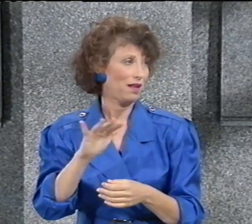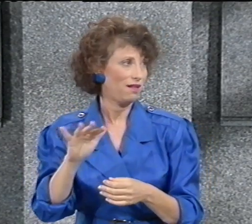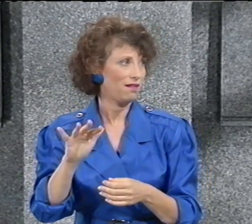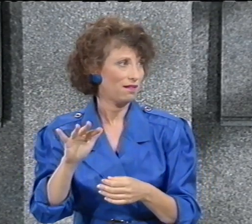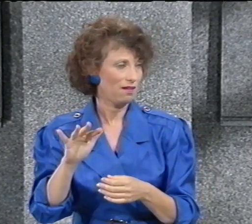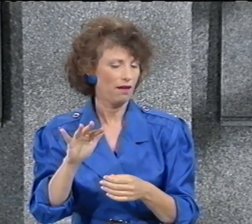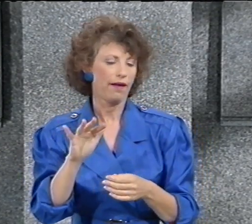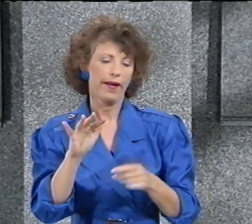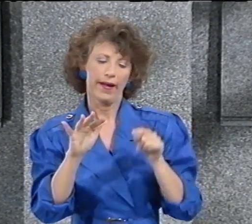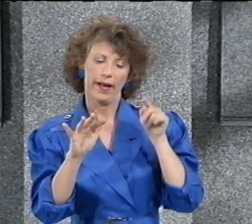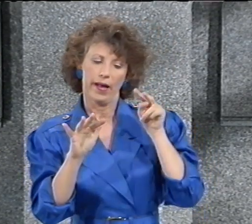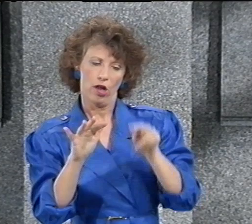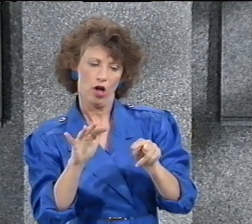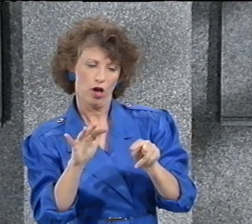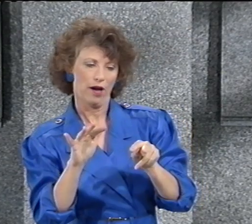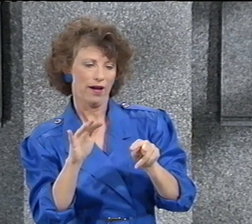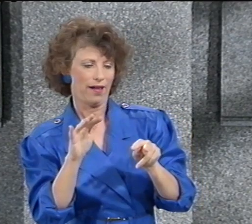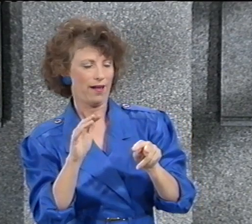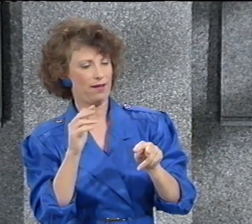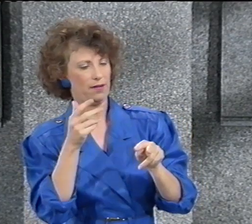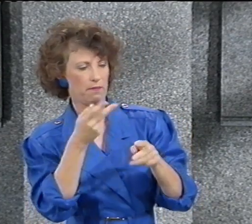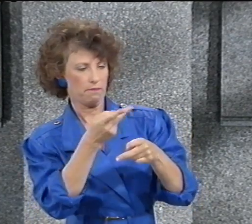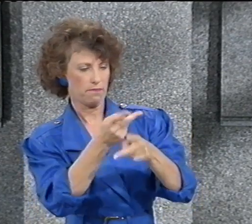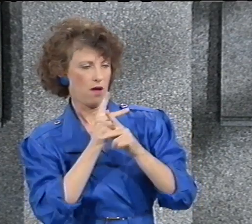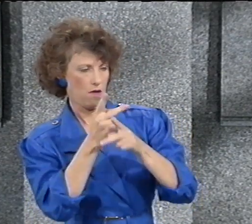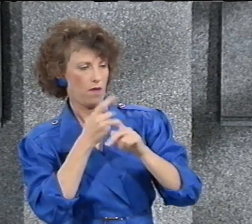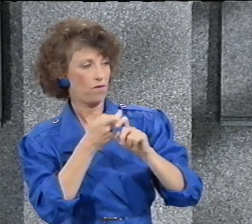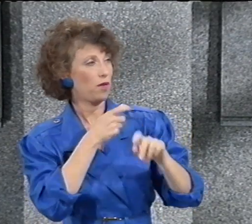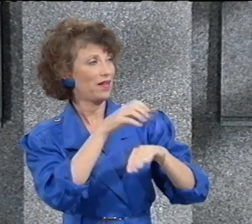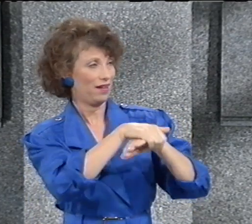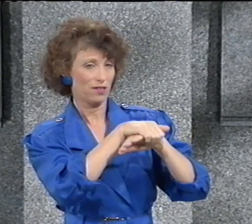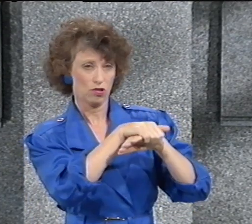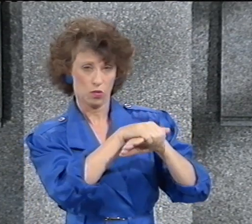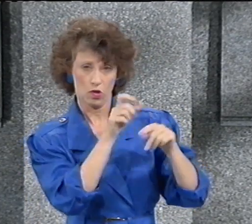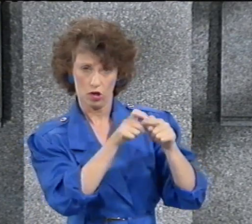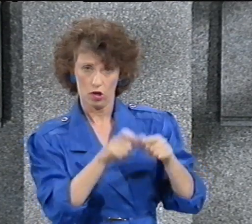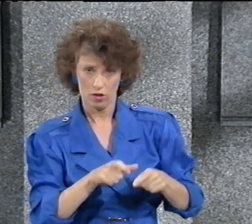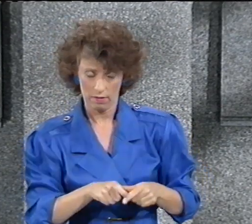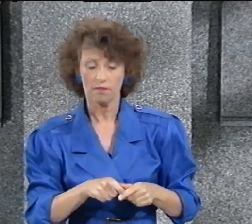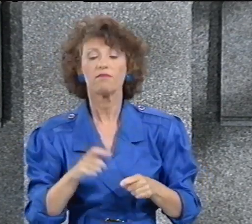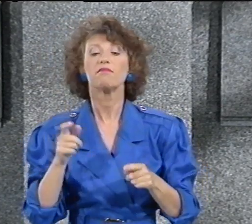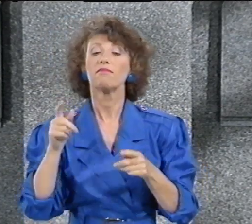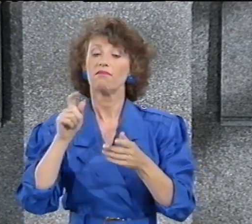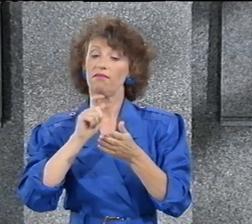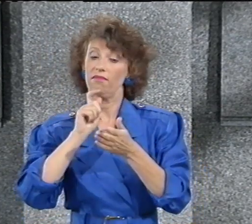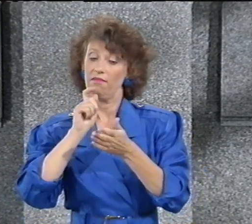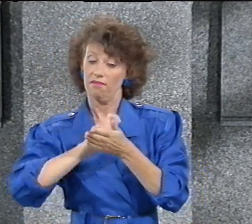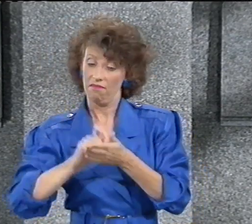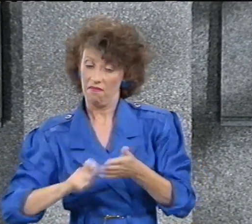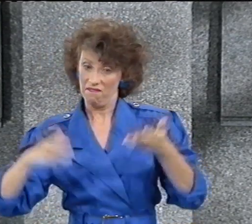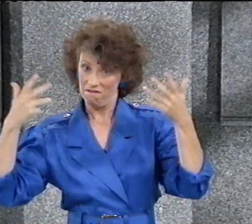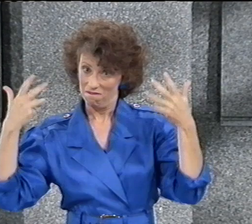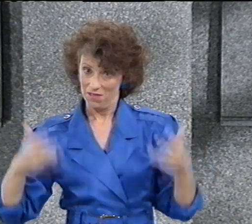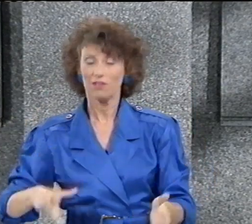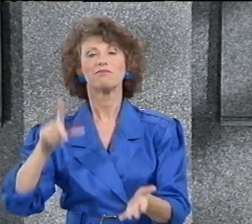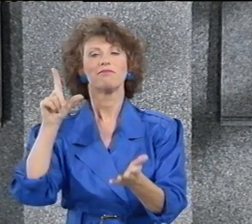He looked at English words that were borrowed and became part of ASL in the form of a standard